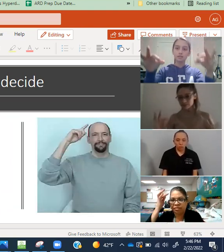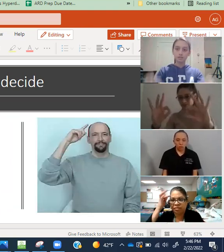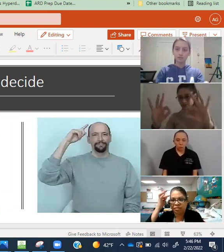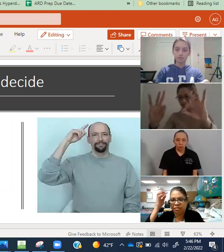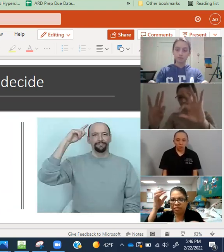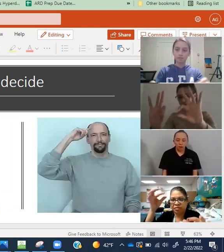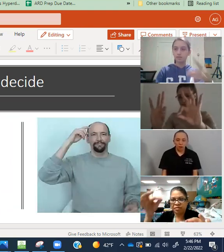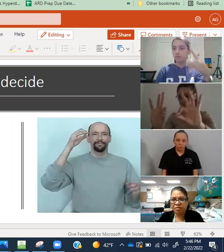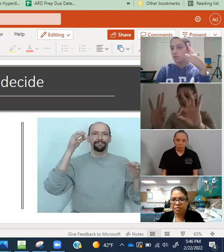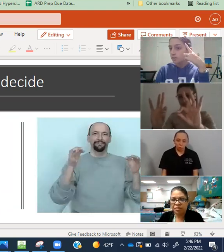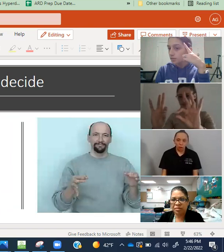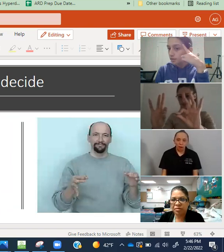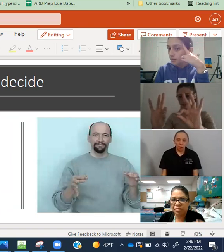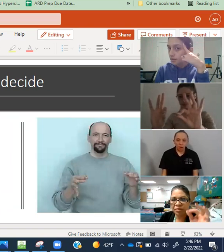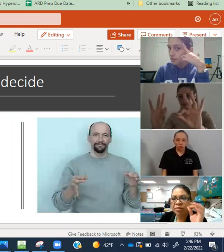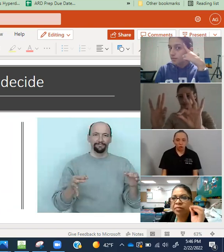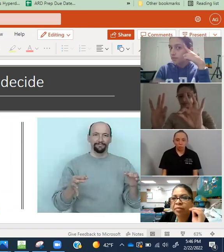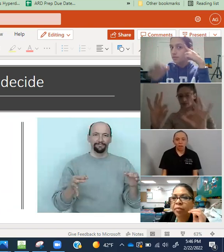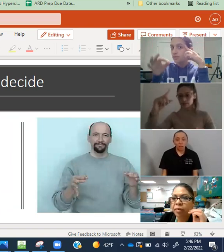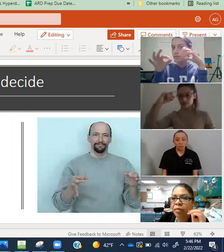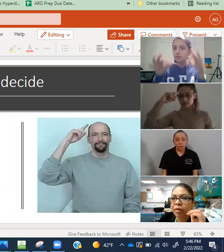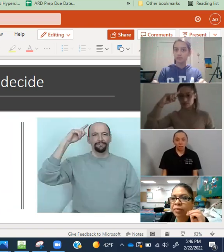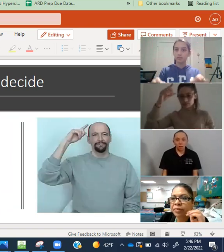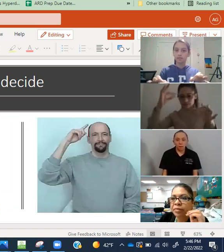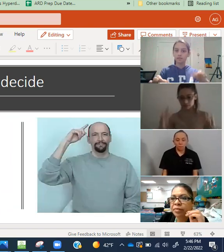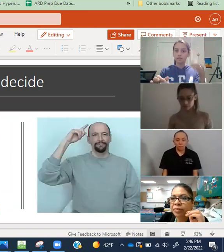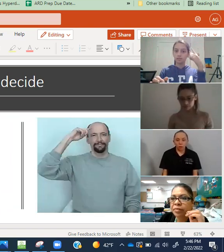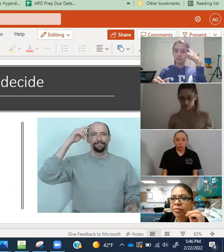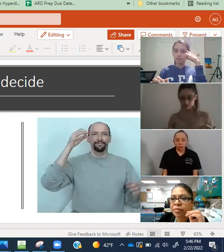both hands down in an F or a 9 hand shape like this.